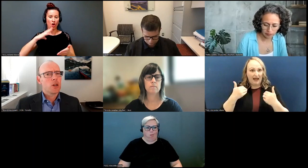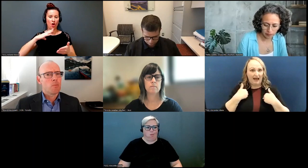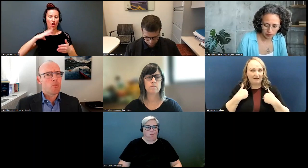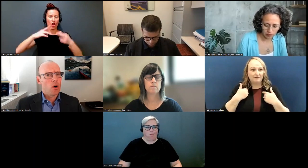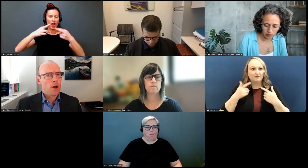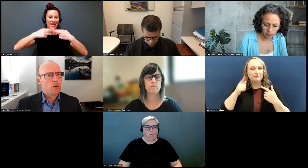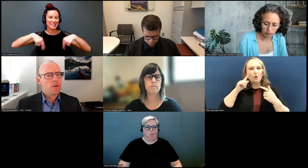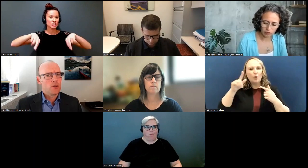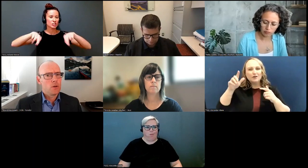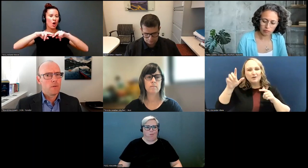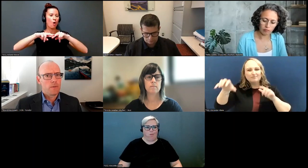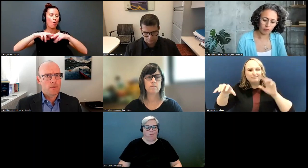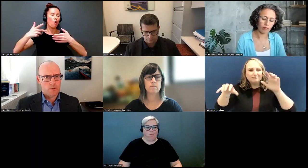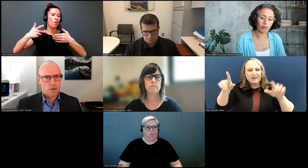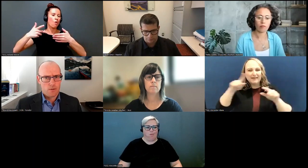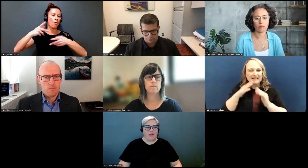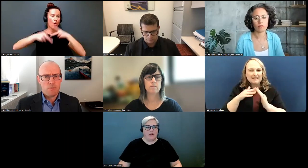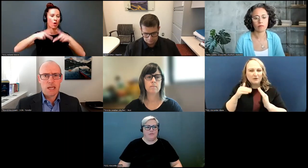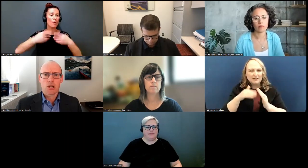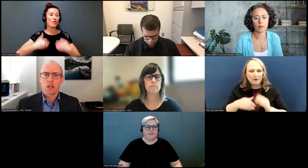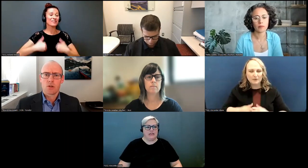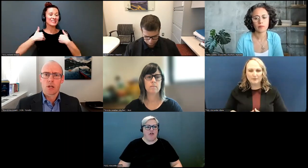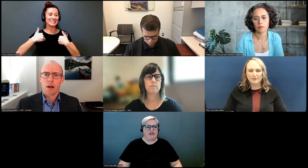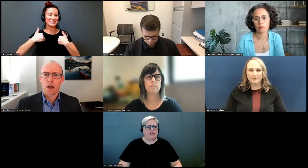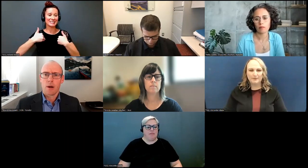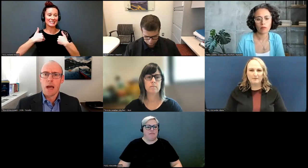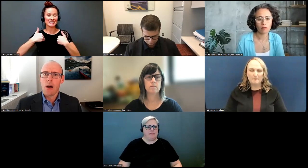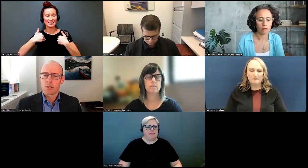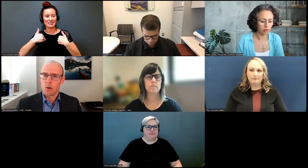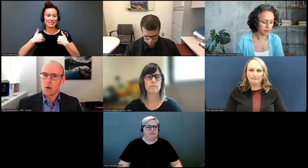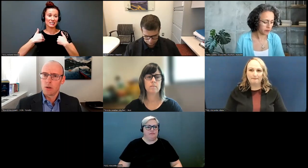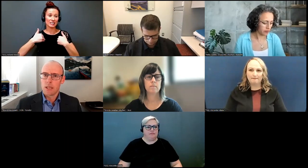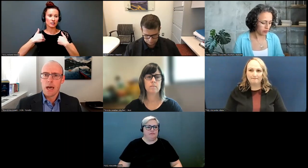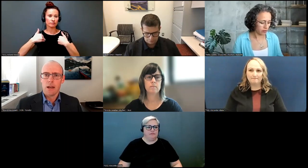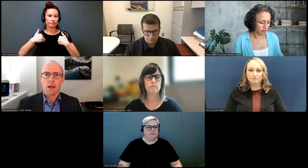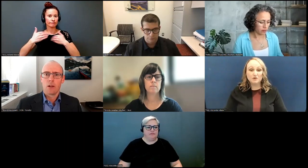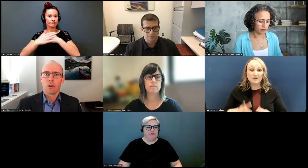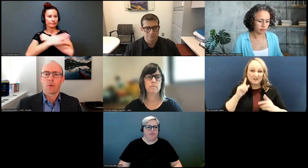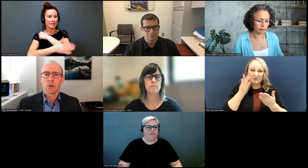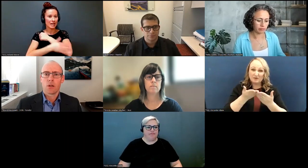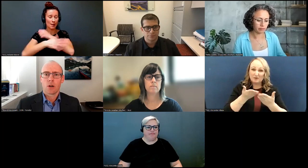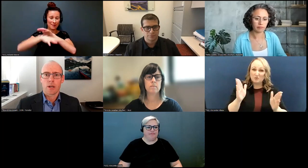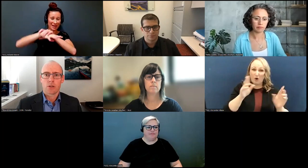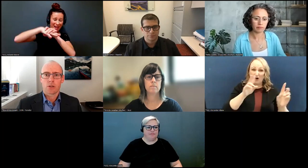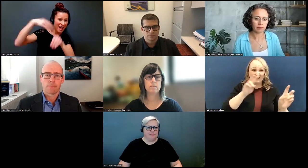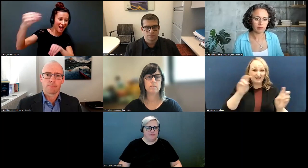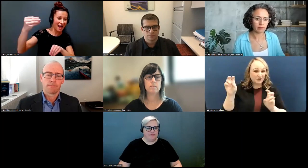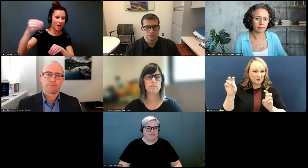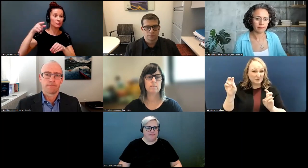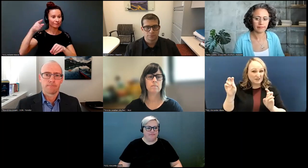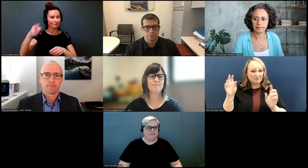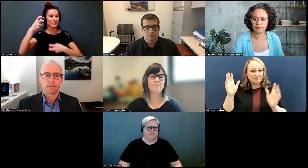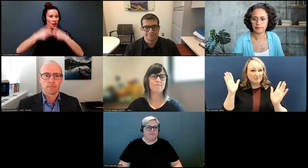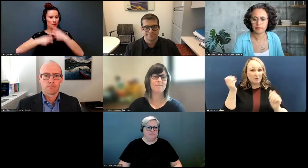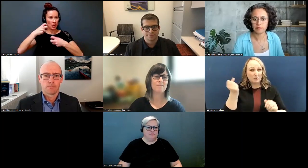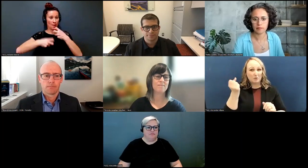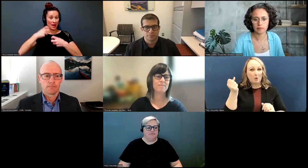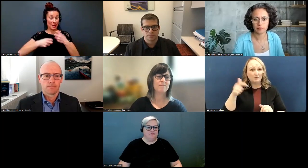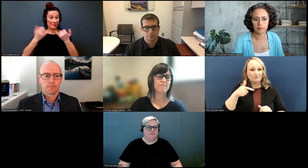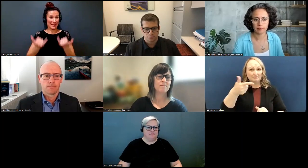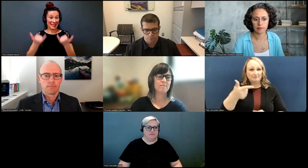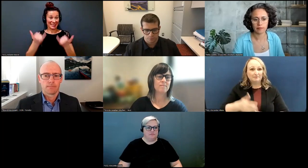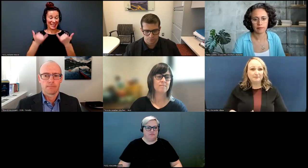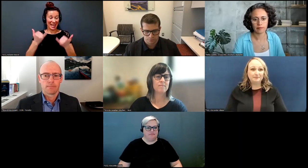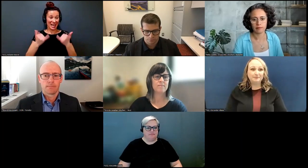that's very much a broad overview of sort of the big issues in childcare right now. And so I'll hold it at that, and I look forward to your questions.